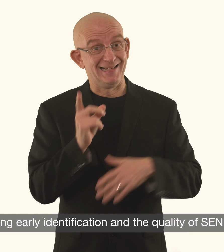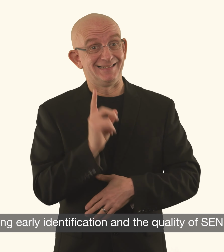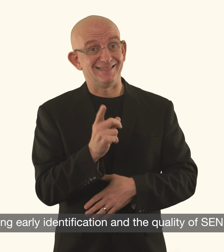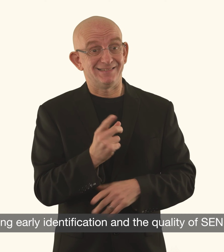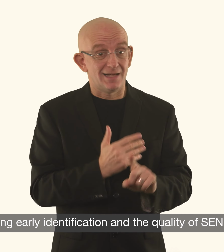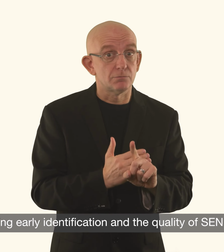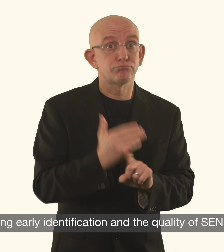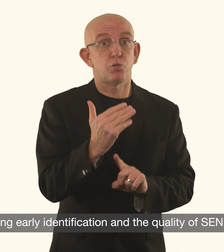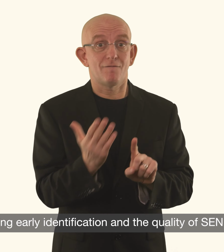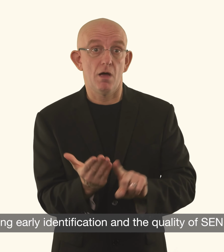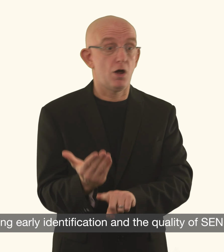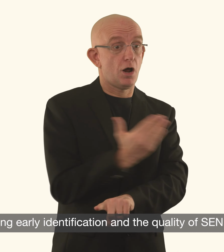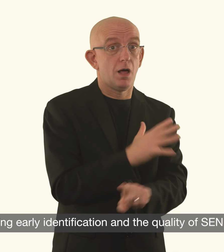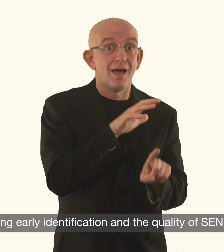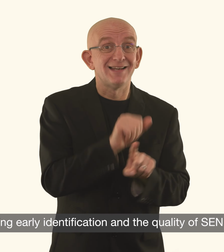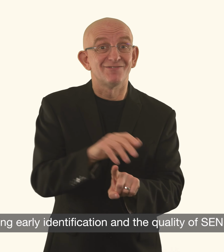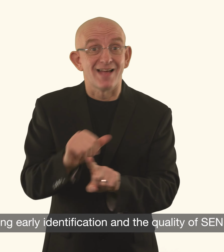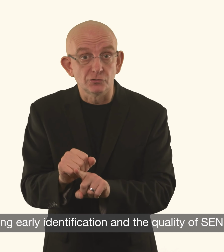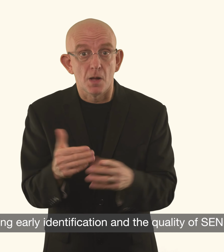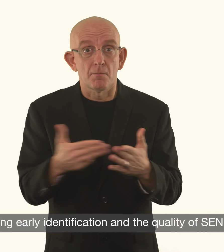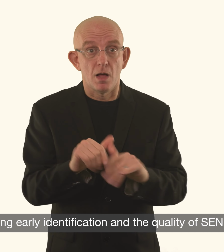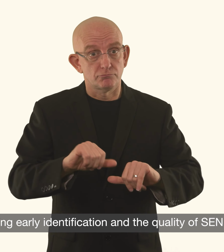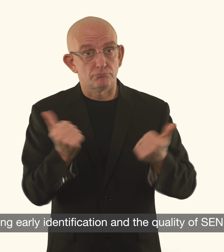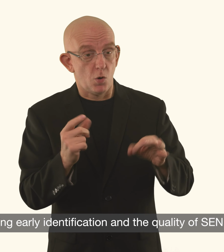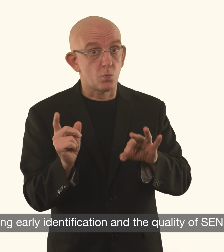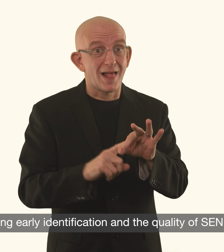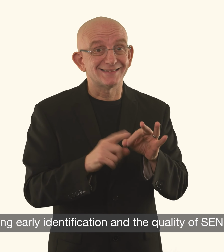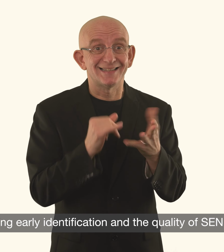By improving early identification and the quality of SEND support.